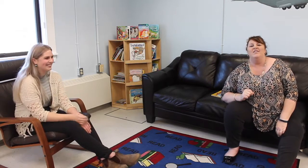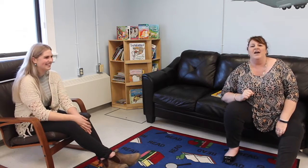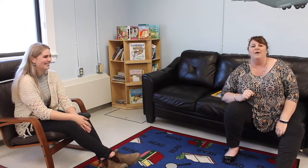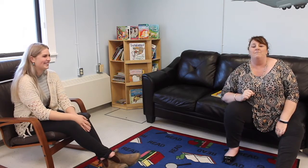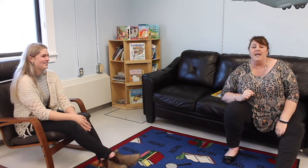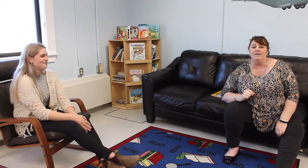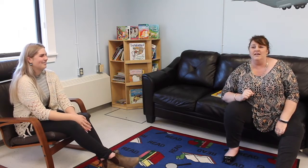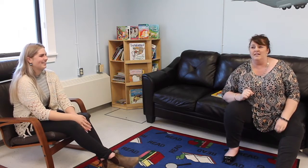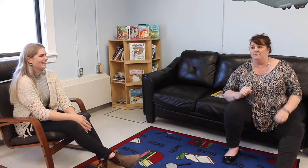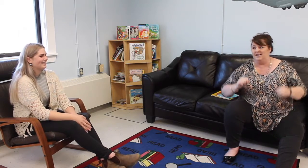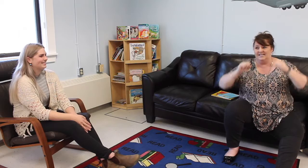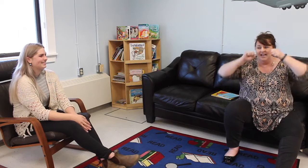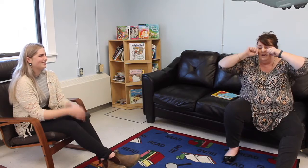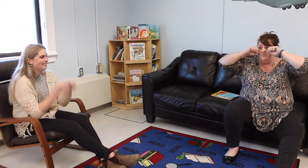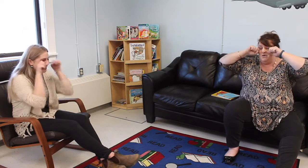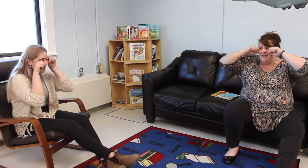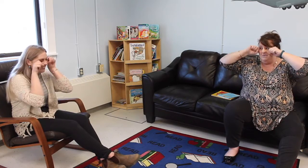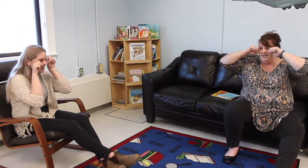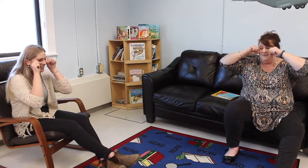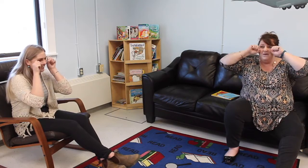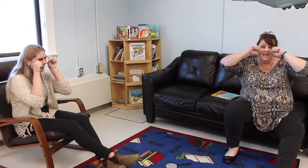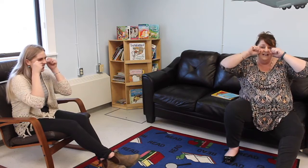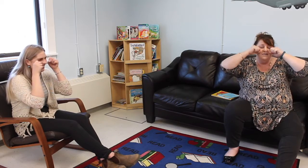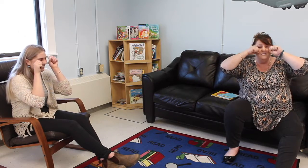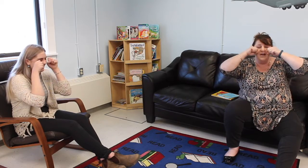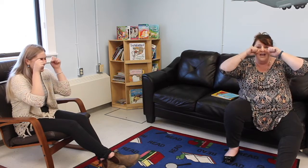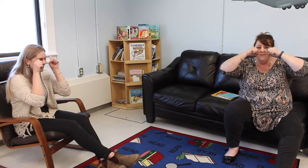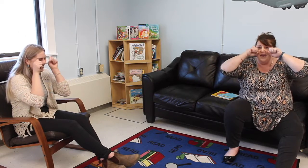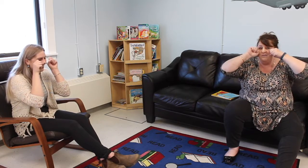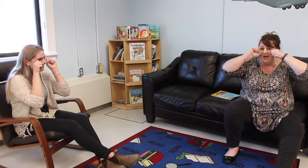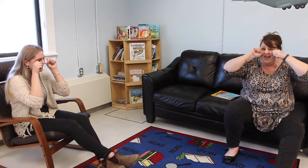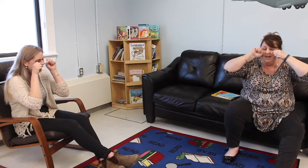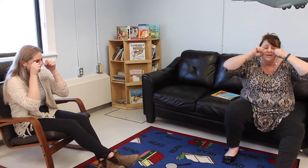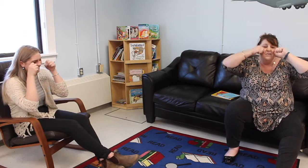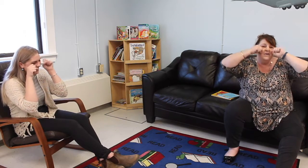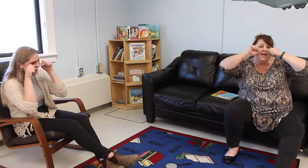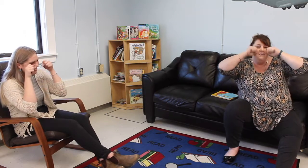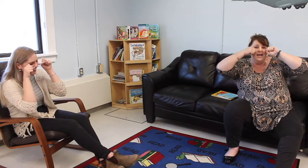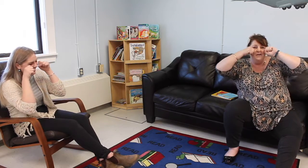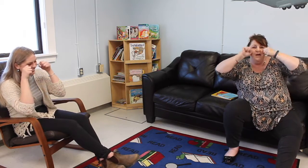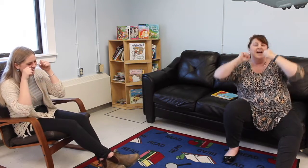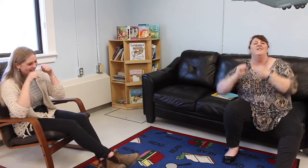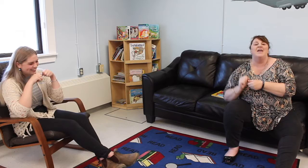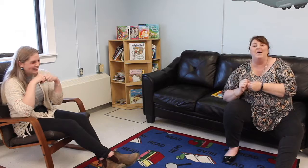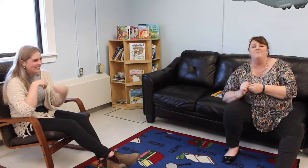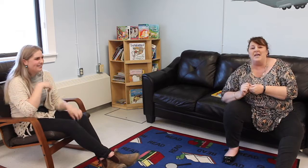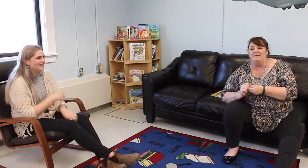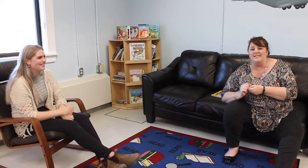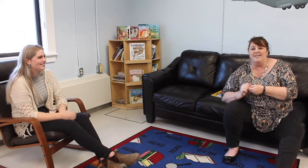The babies on the bus say, where, where, where, where, where, where, where, where, where. The babies on the